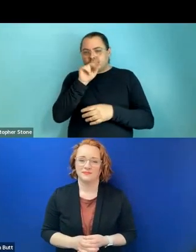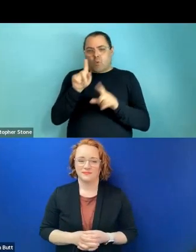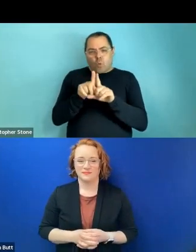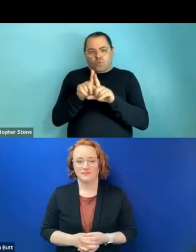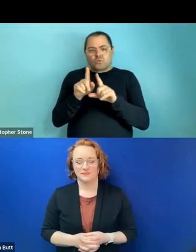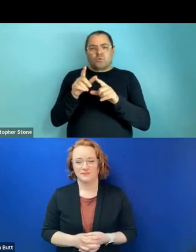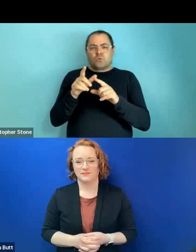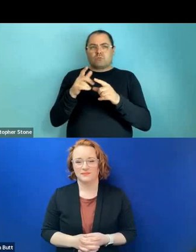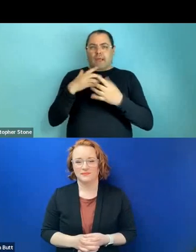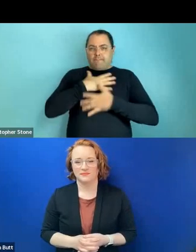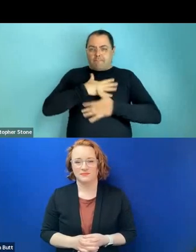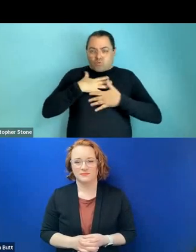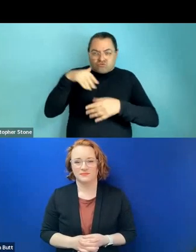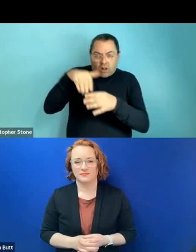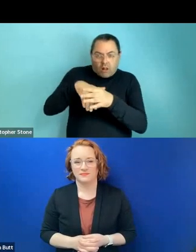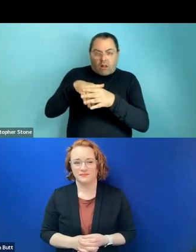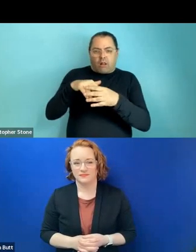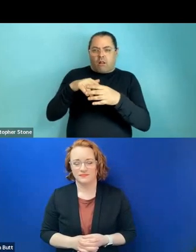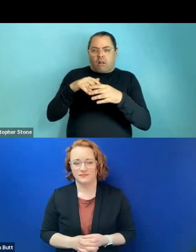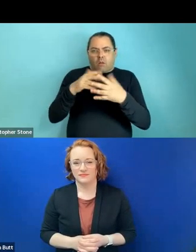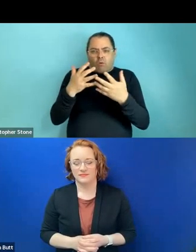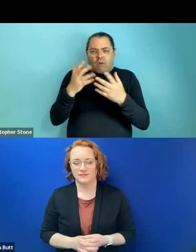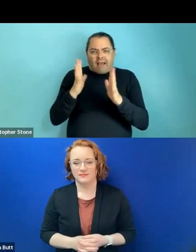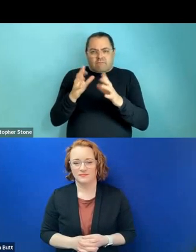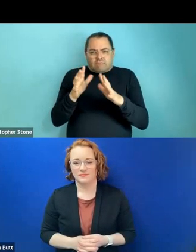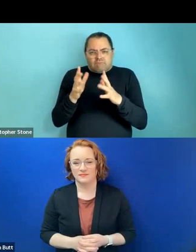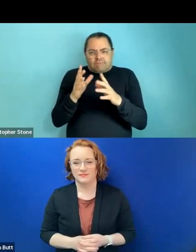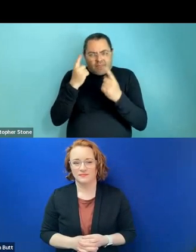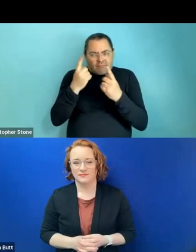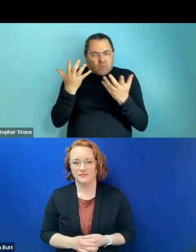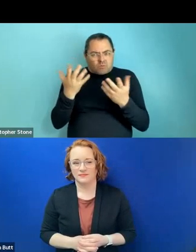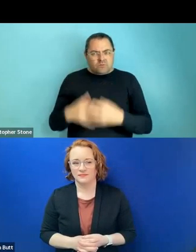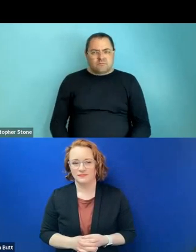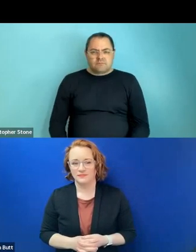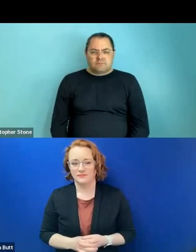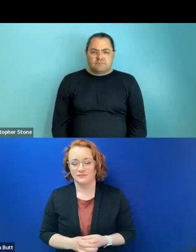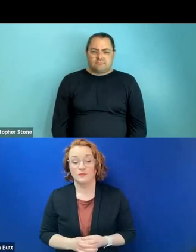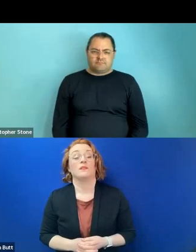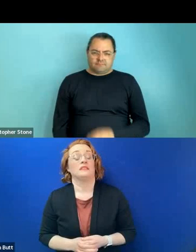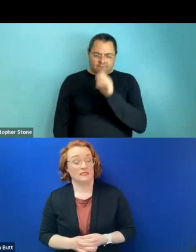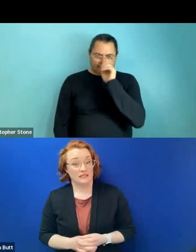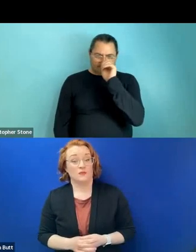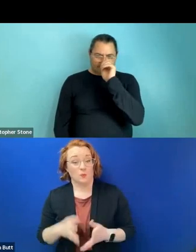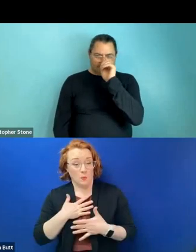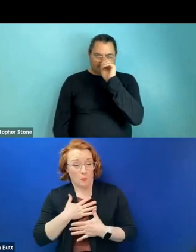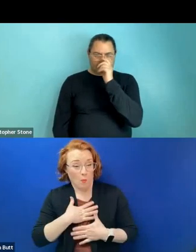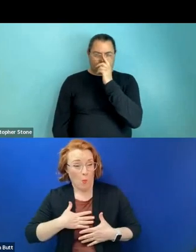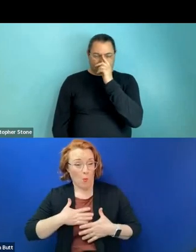that's meant emotionally as well? Is that something you have to Yes. take into consideration? Yes. So the emotions are